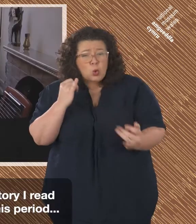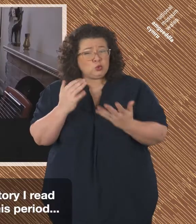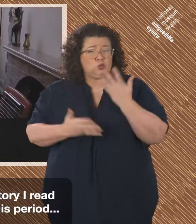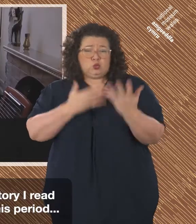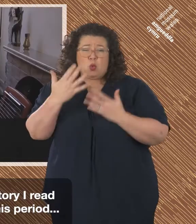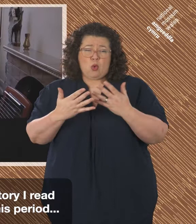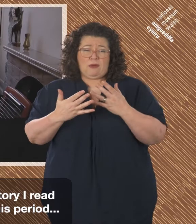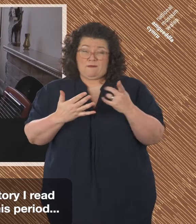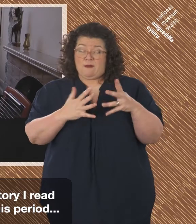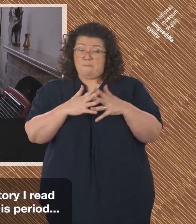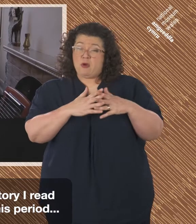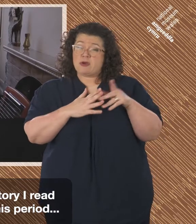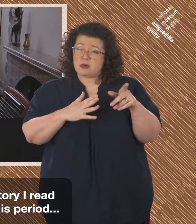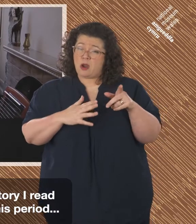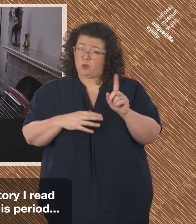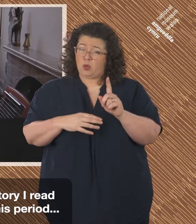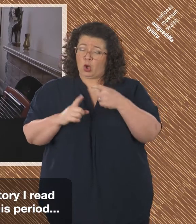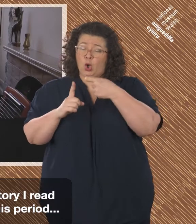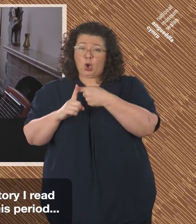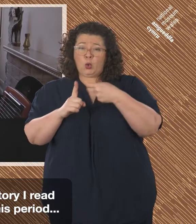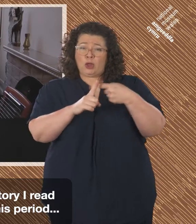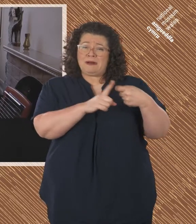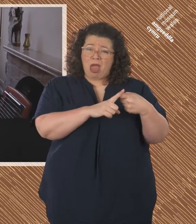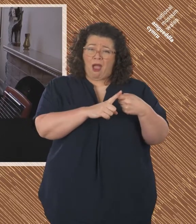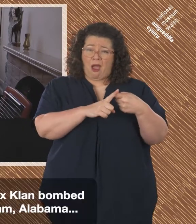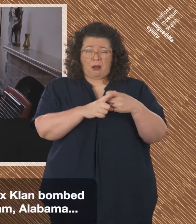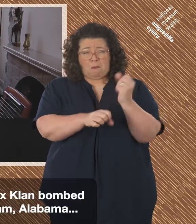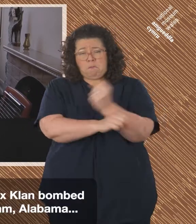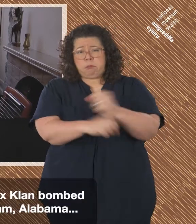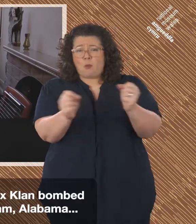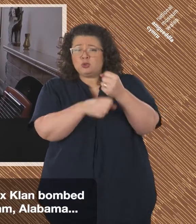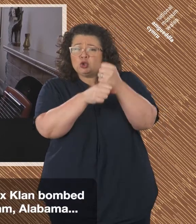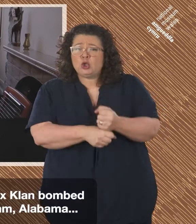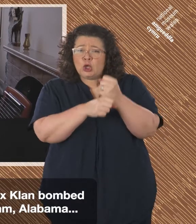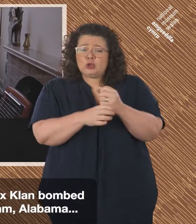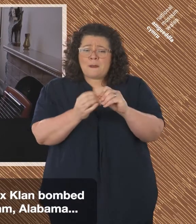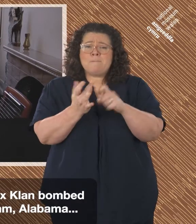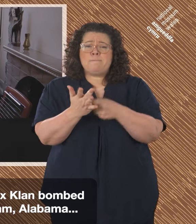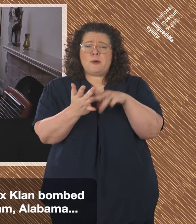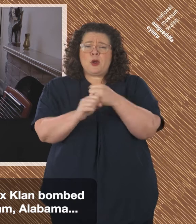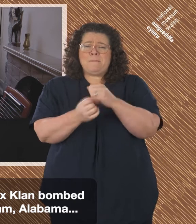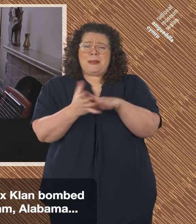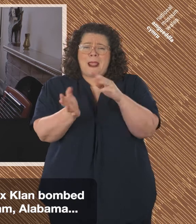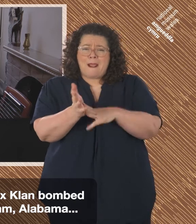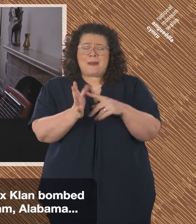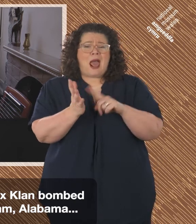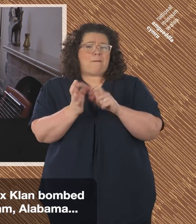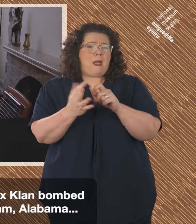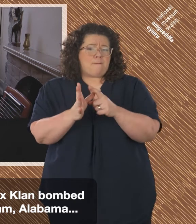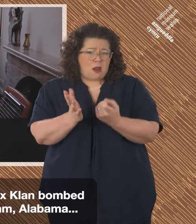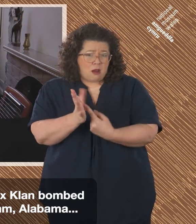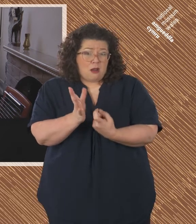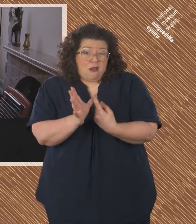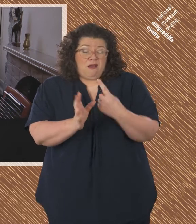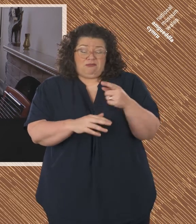The most awful story I read from America in this period was when the Ku Klux Klan bombed a church in Birmingham,